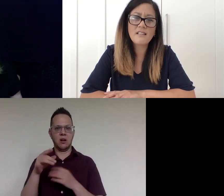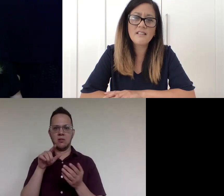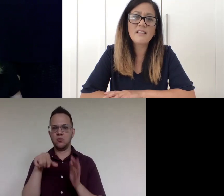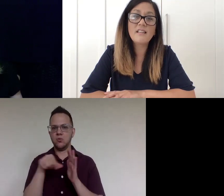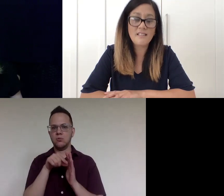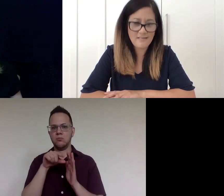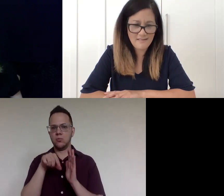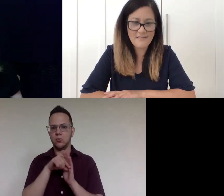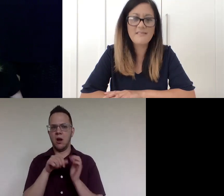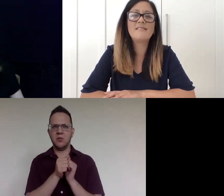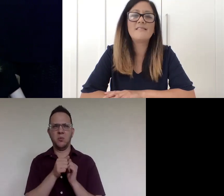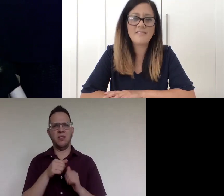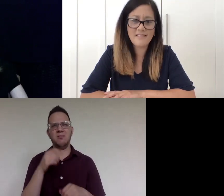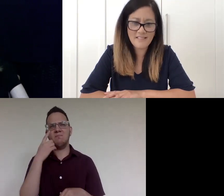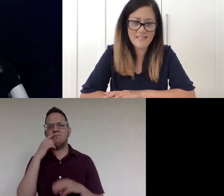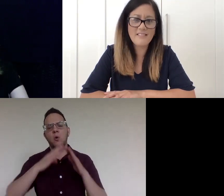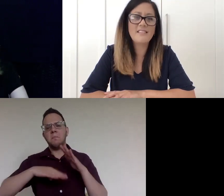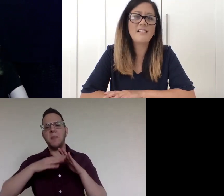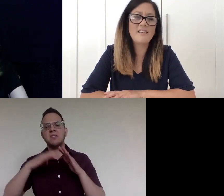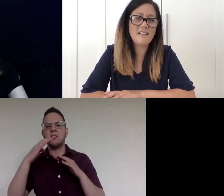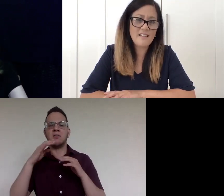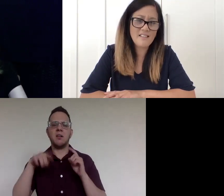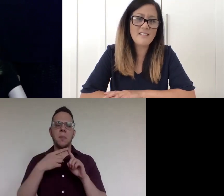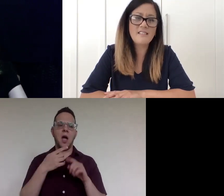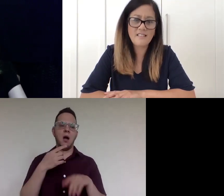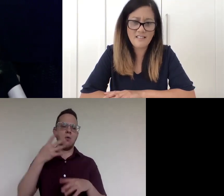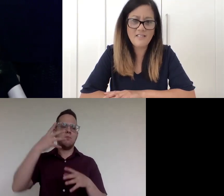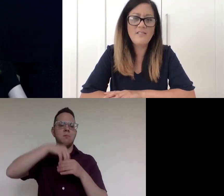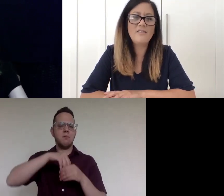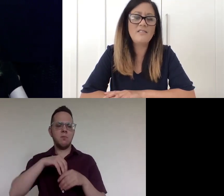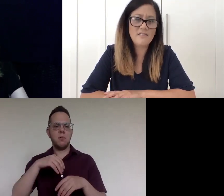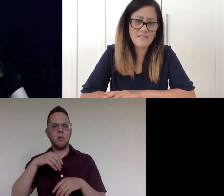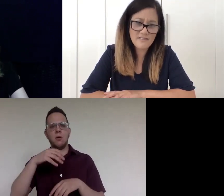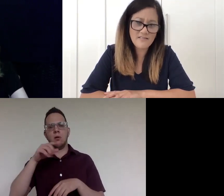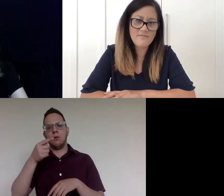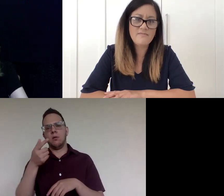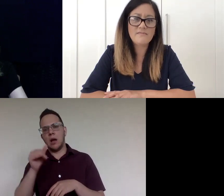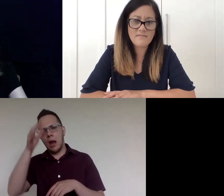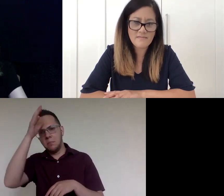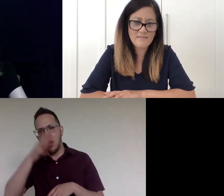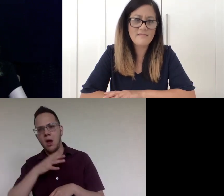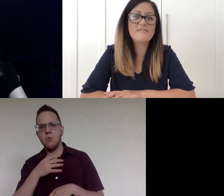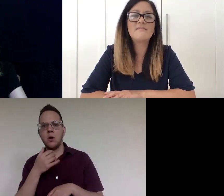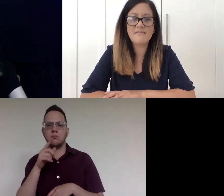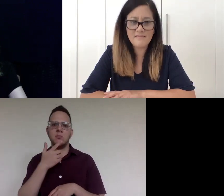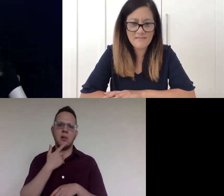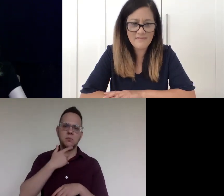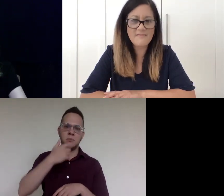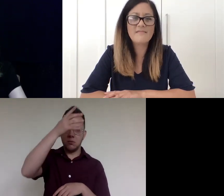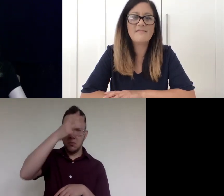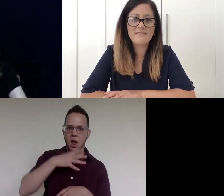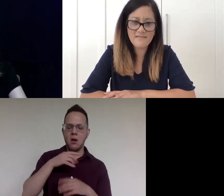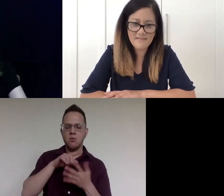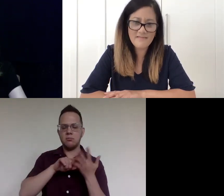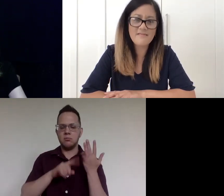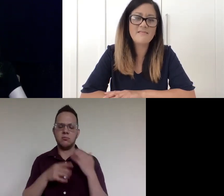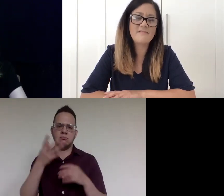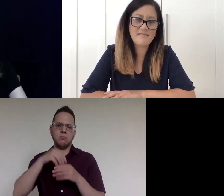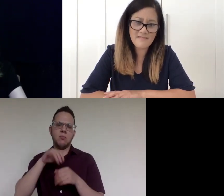ed curriculum. And it starts with, I believe, first or second grade. It's very